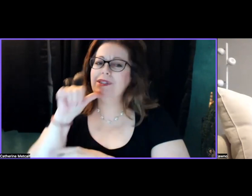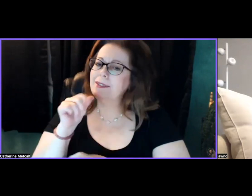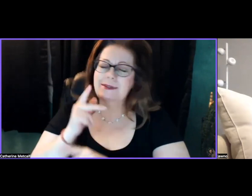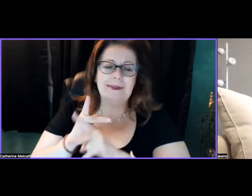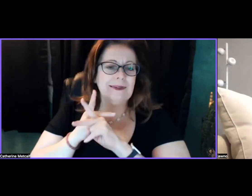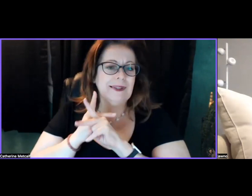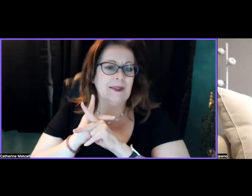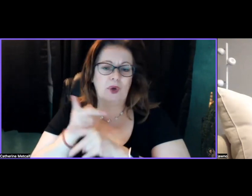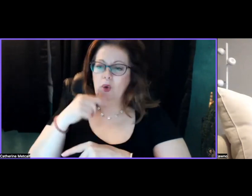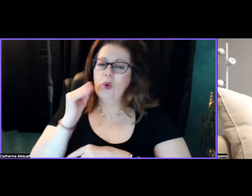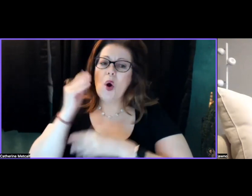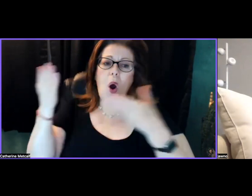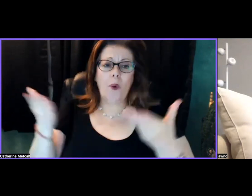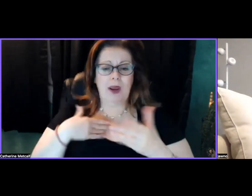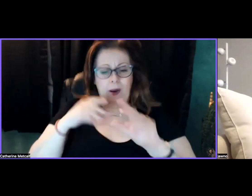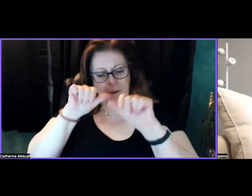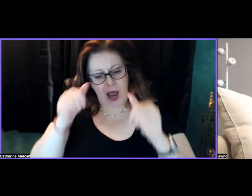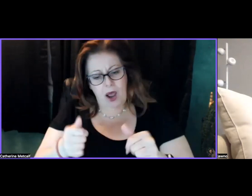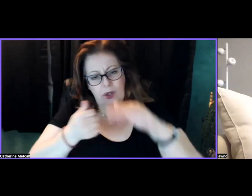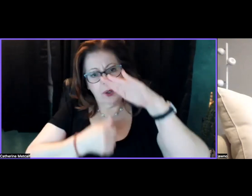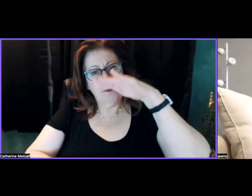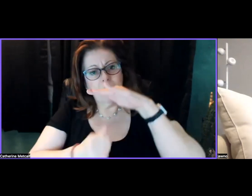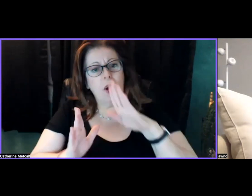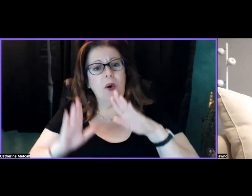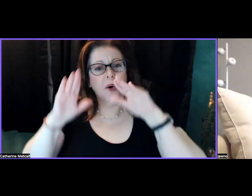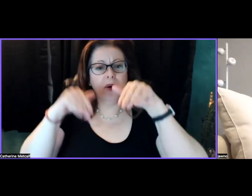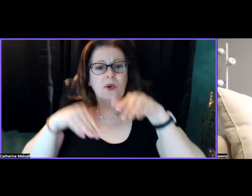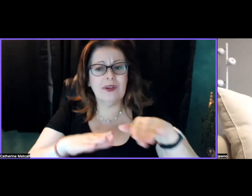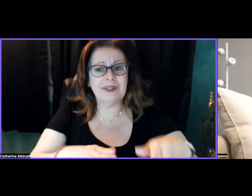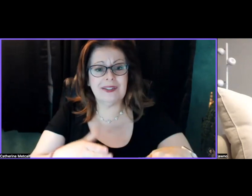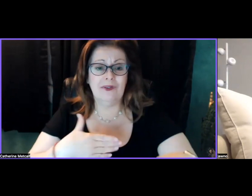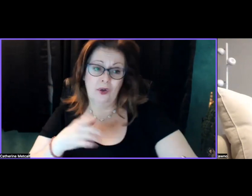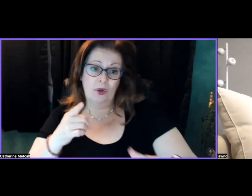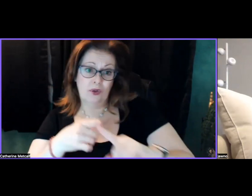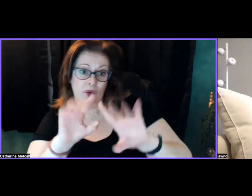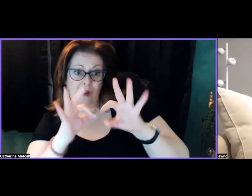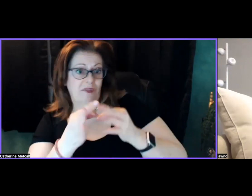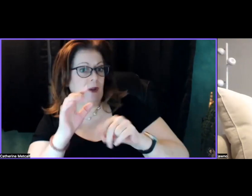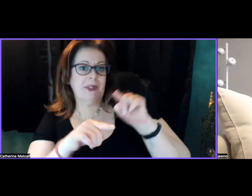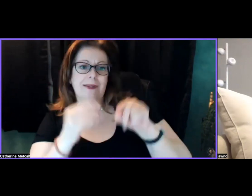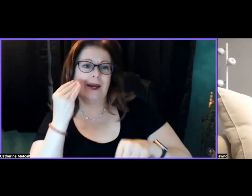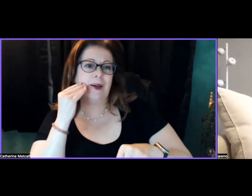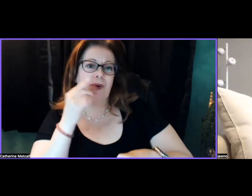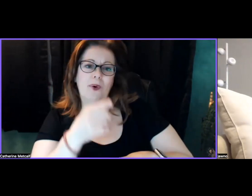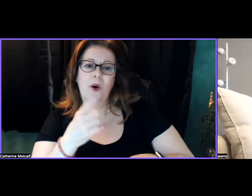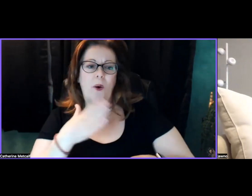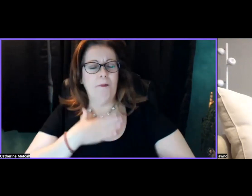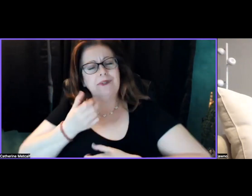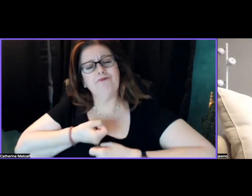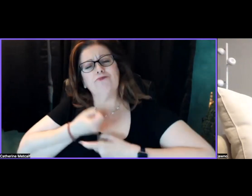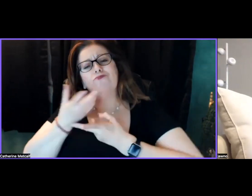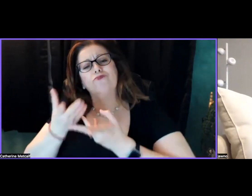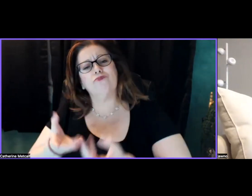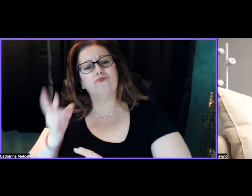sea. For the family I cannot know, I shed myself raw under candlelight, humming soft